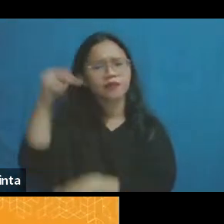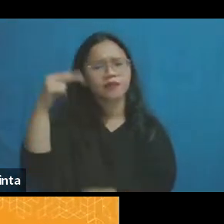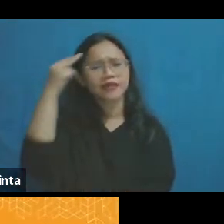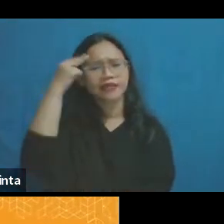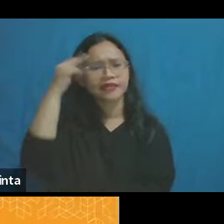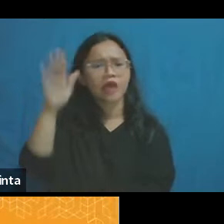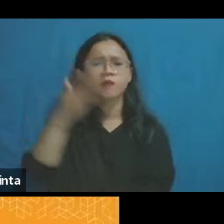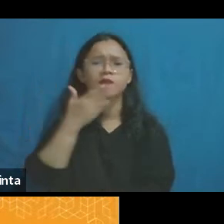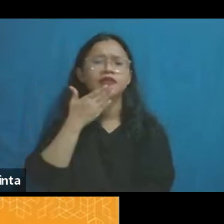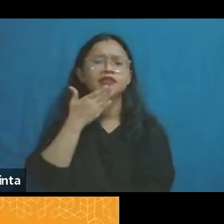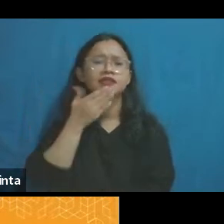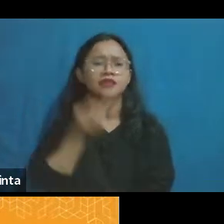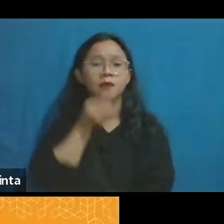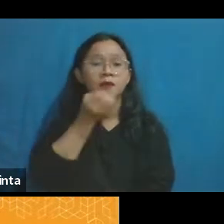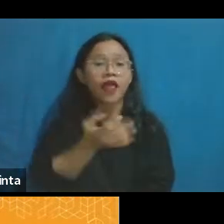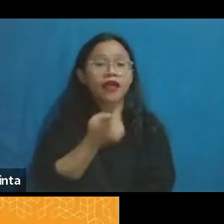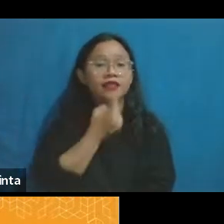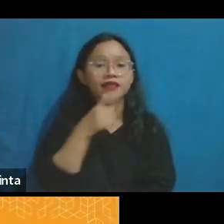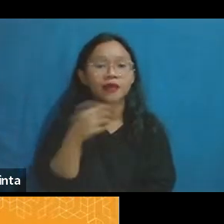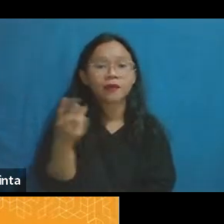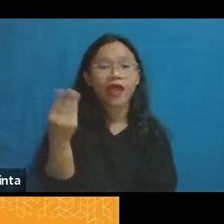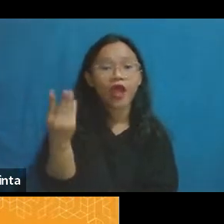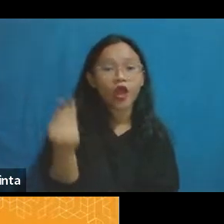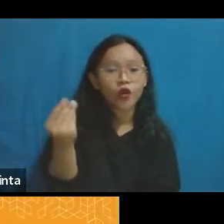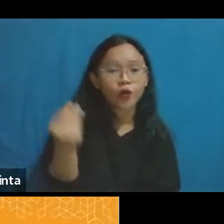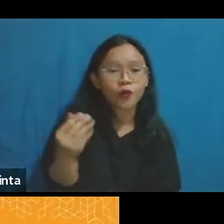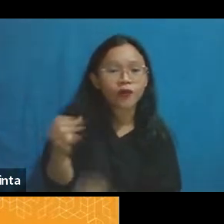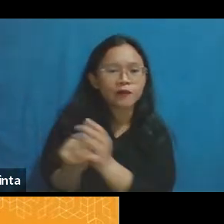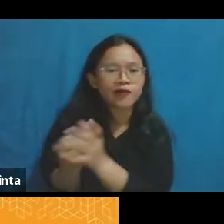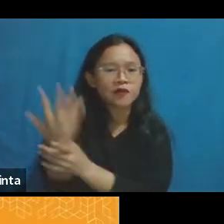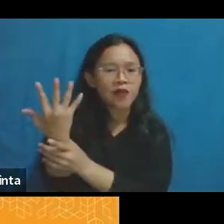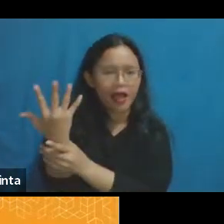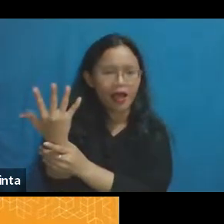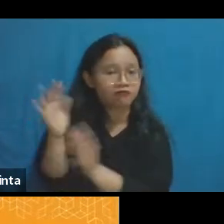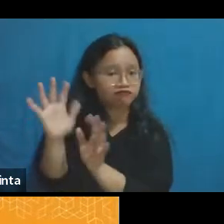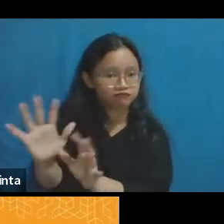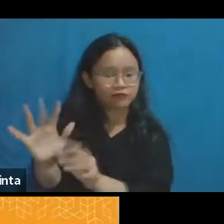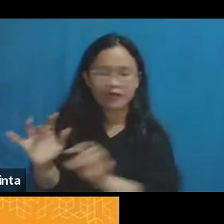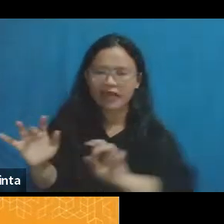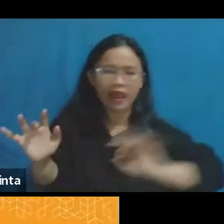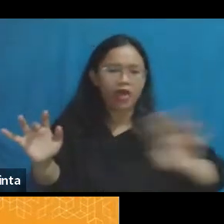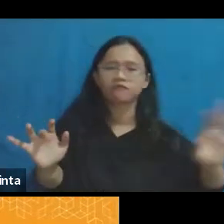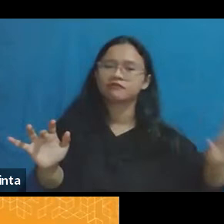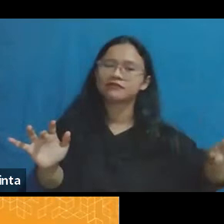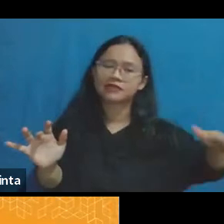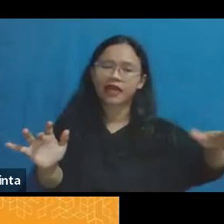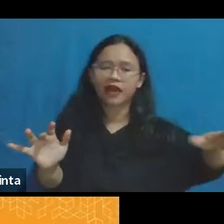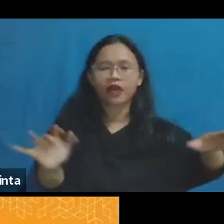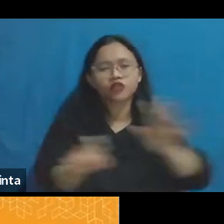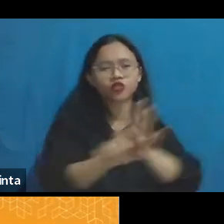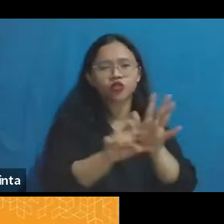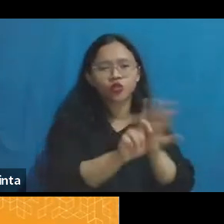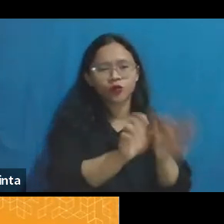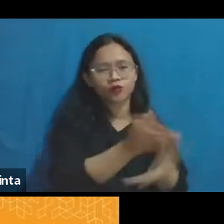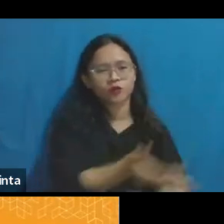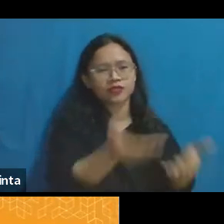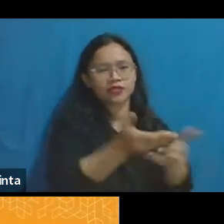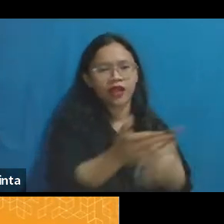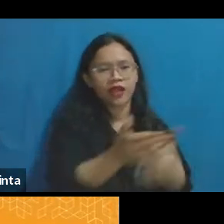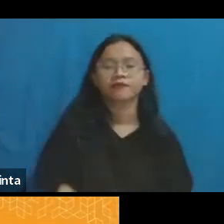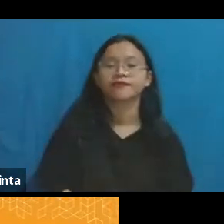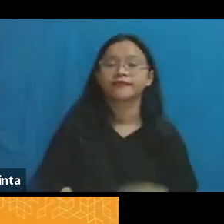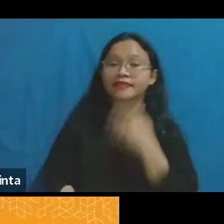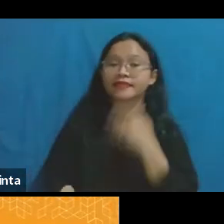more awareness on that front, and for the government and for the international community, I think is what is very important. Yeah, agree. If we look at